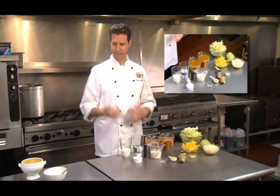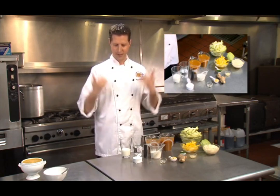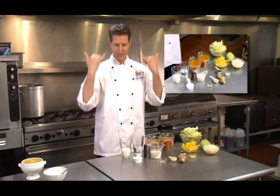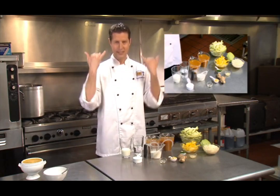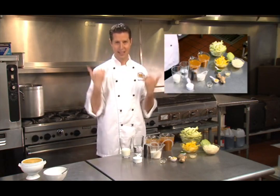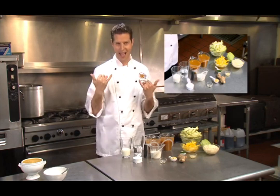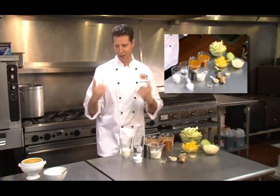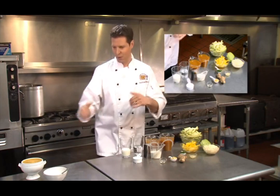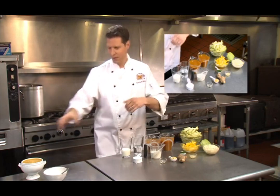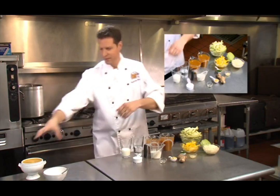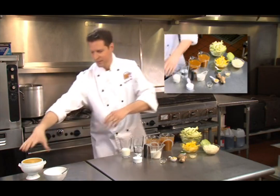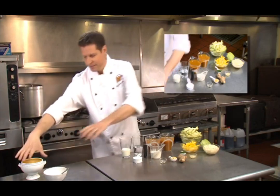it. Now,